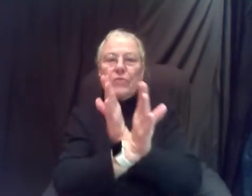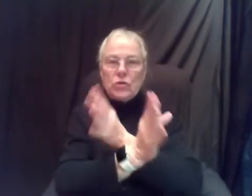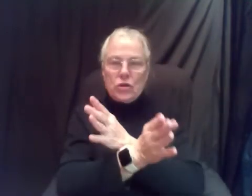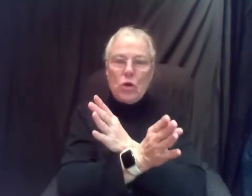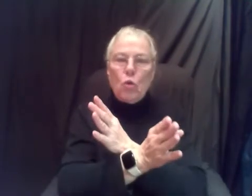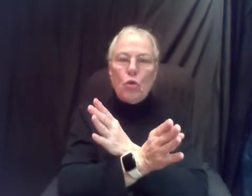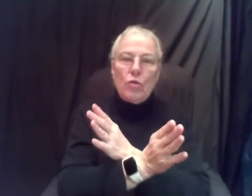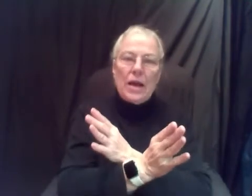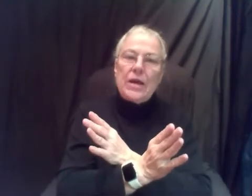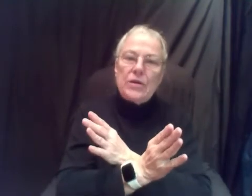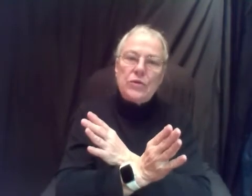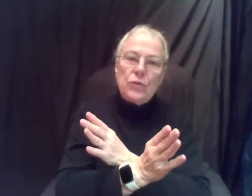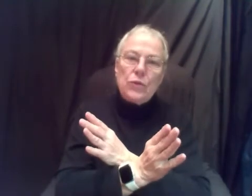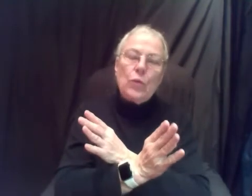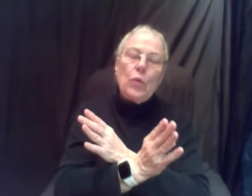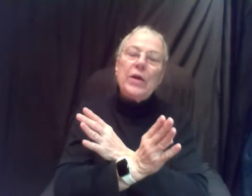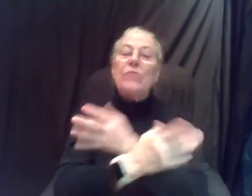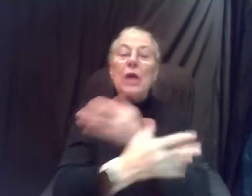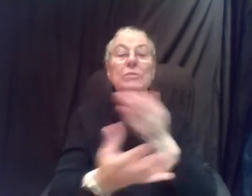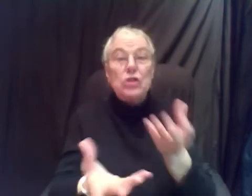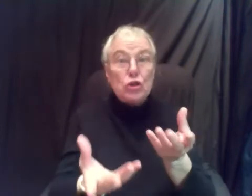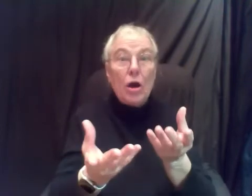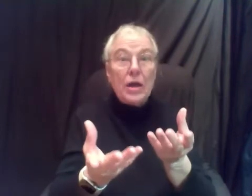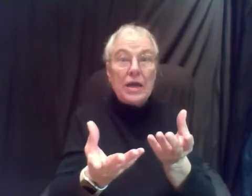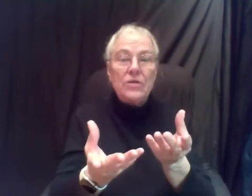the order like I do whenever I'm just talking to them,